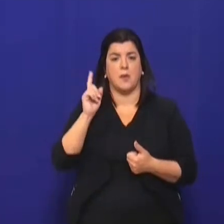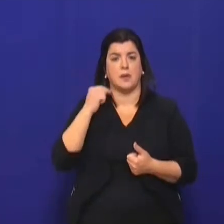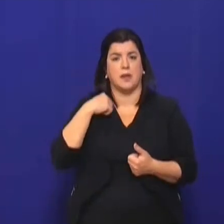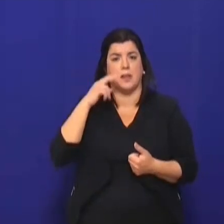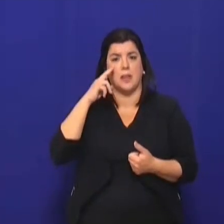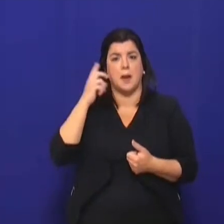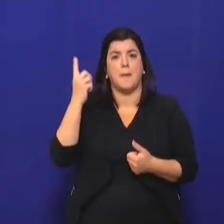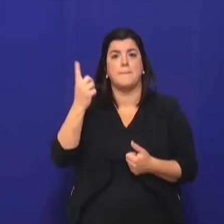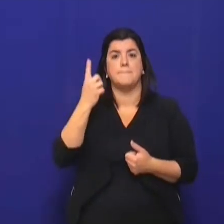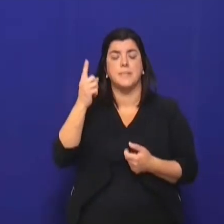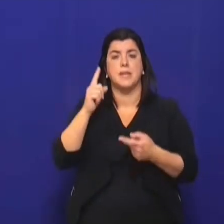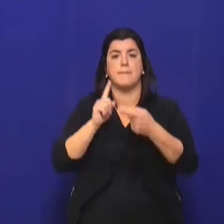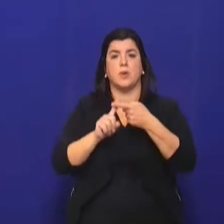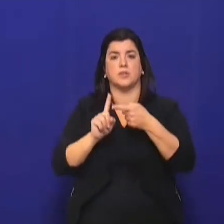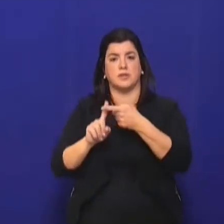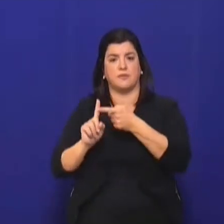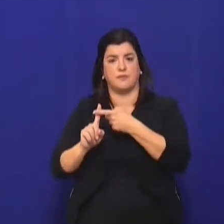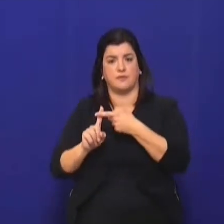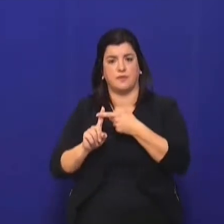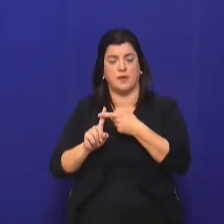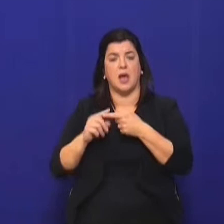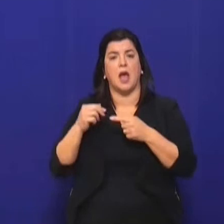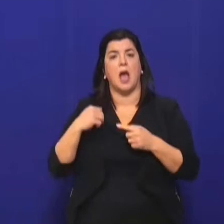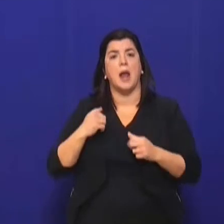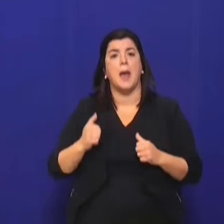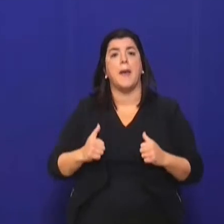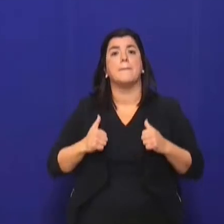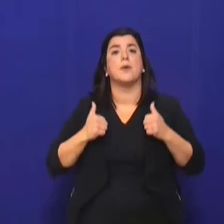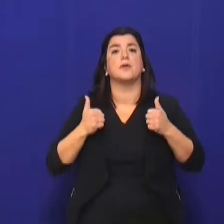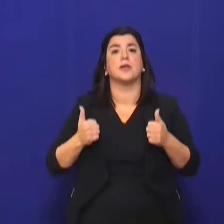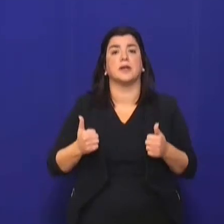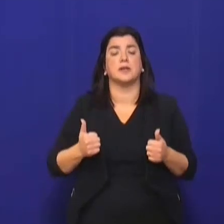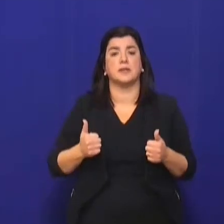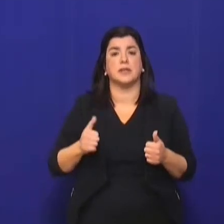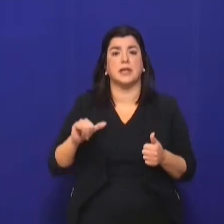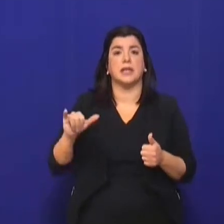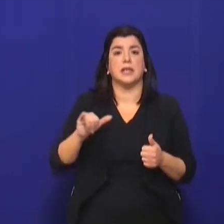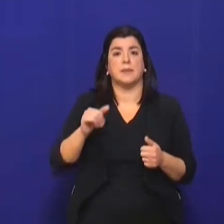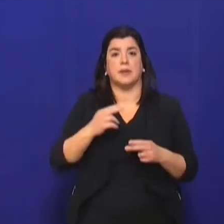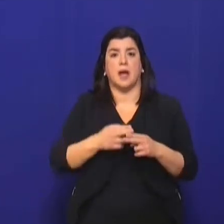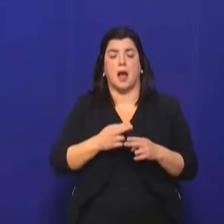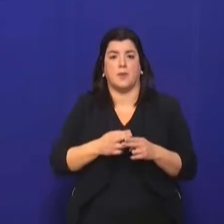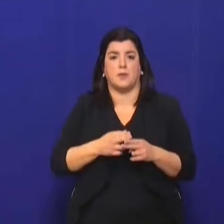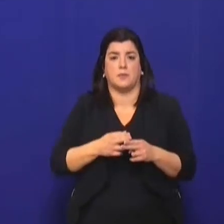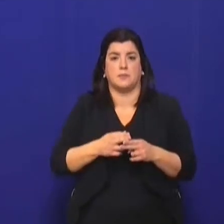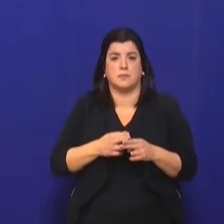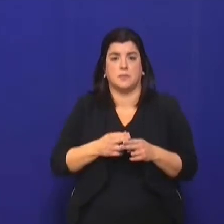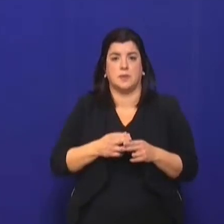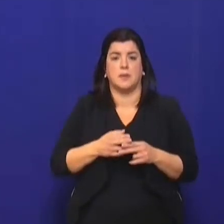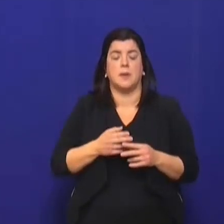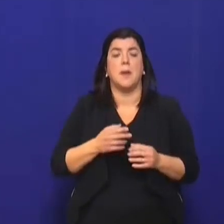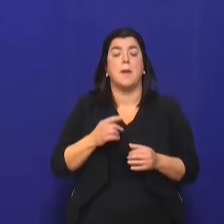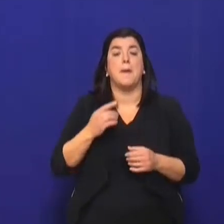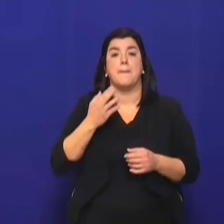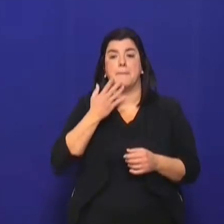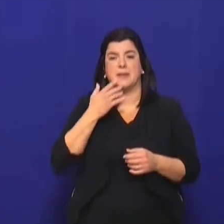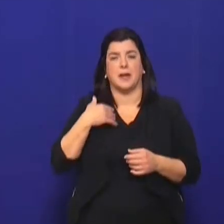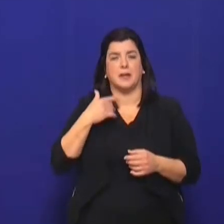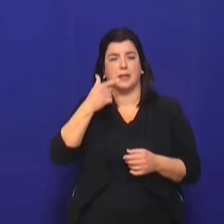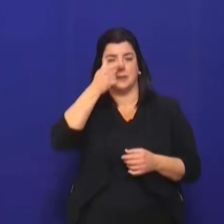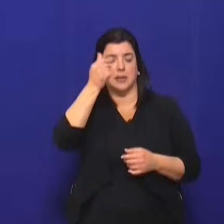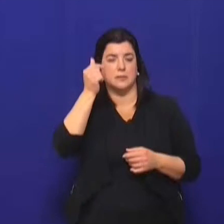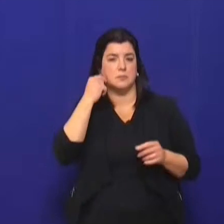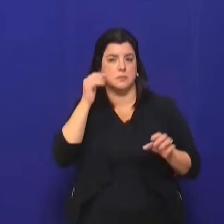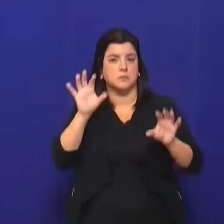il-każijiet li huma pożittivi. Aħna nipprioritizzaw ukoll li ma samples nagħmlu ħalli dawk is-samples li nittestjaw ikunu l-iktar